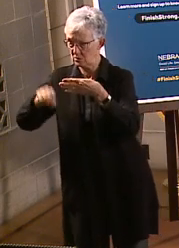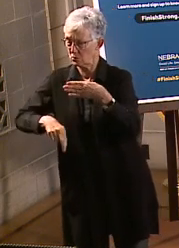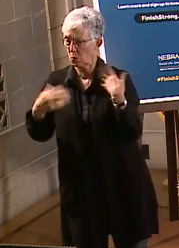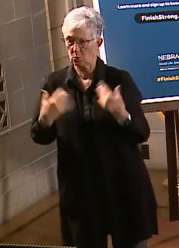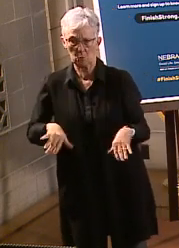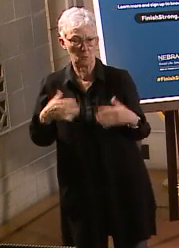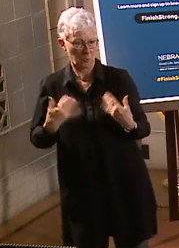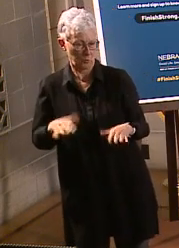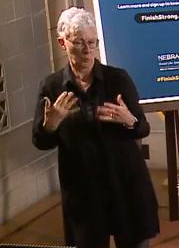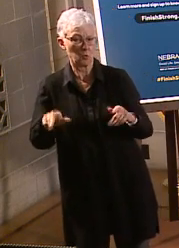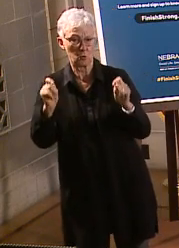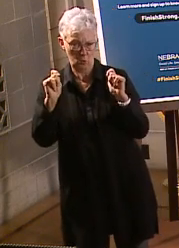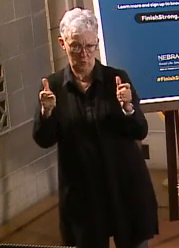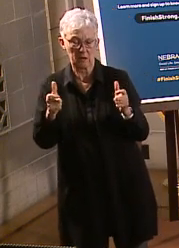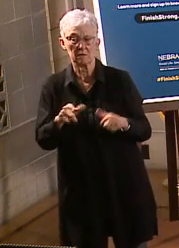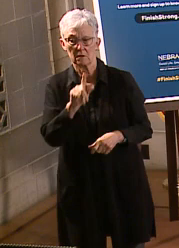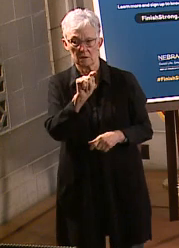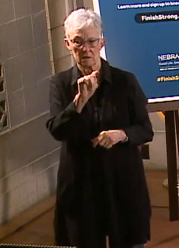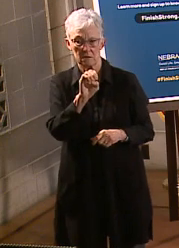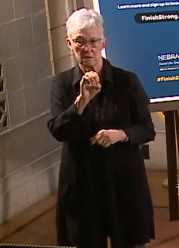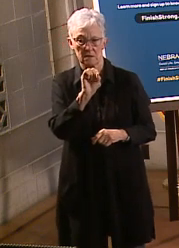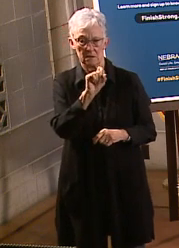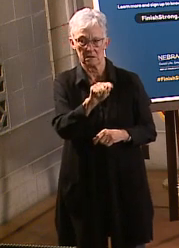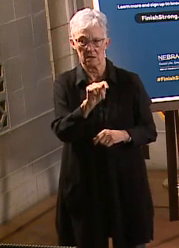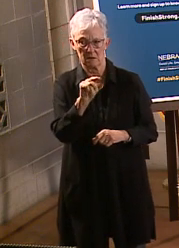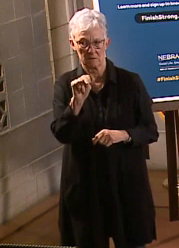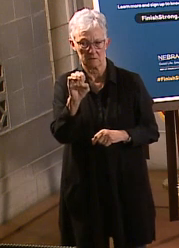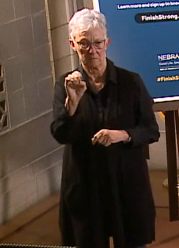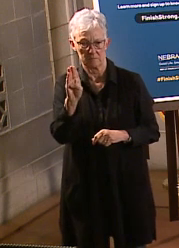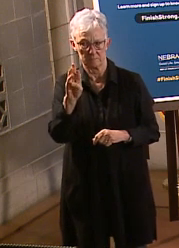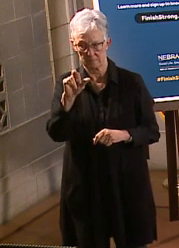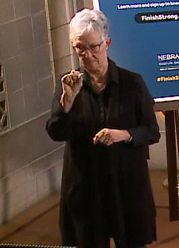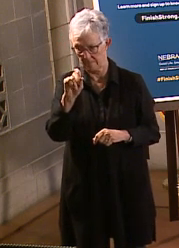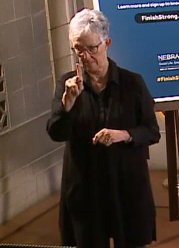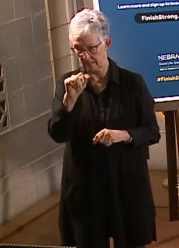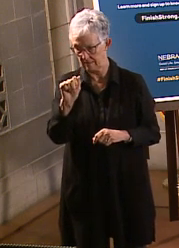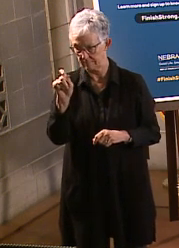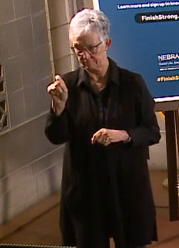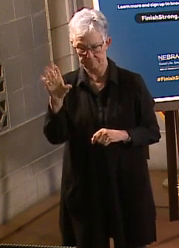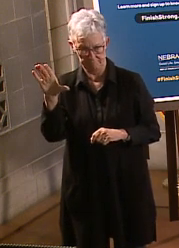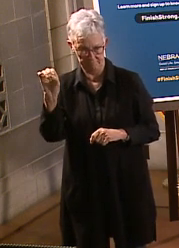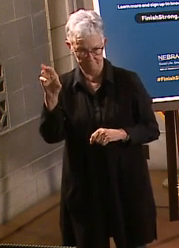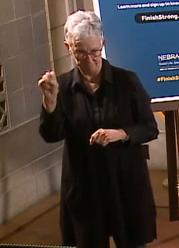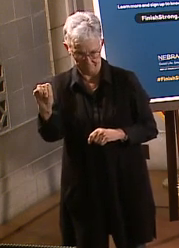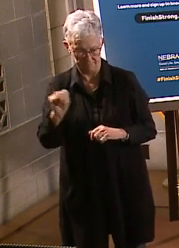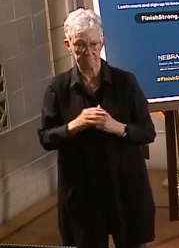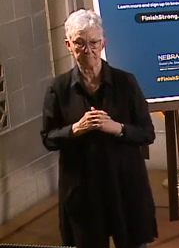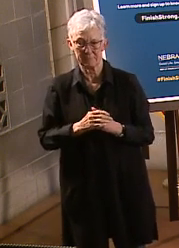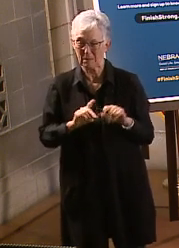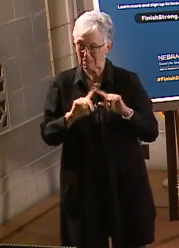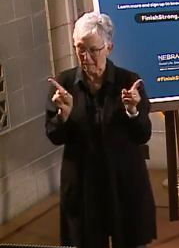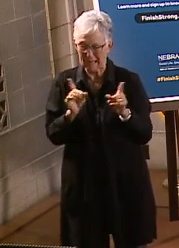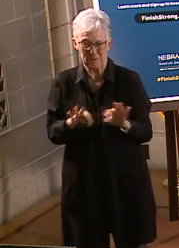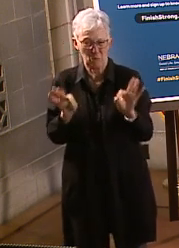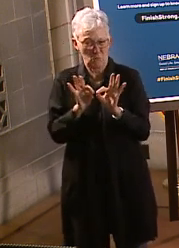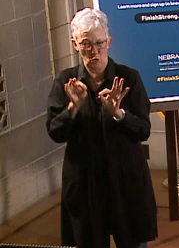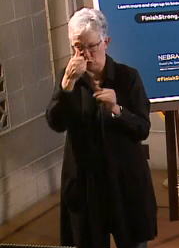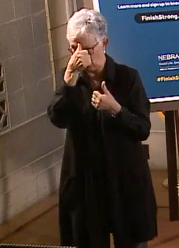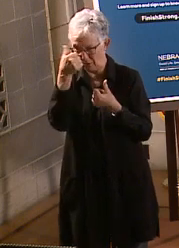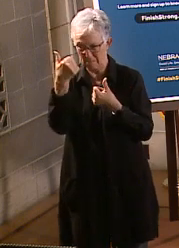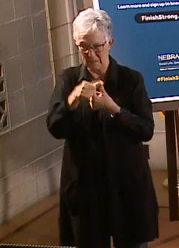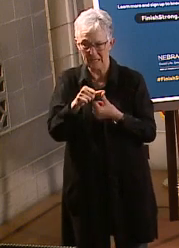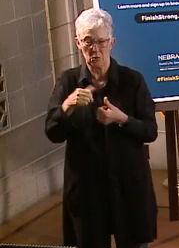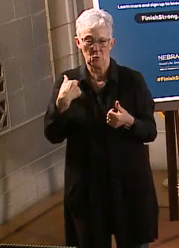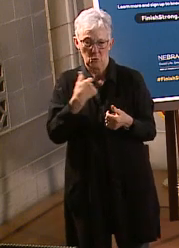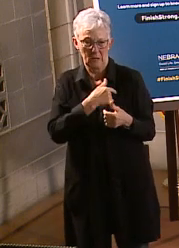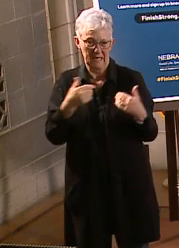quickly. TestNebraska.com. Please take advantage of it. But remember, again, we've got some of these variants. And again, we don't have our 3 C's